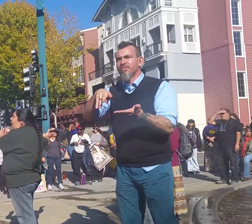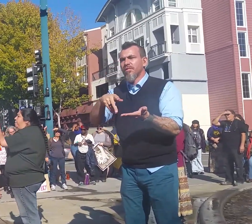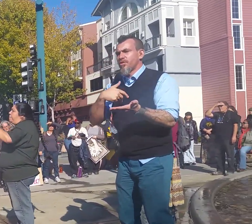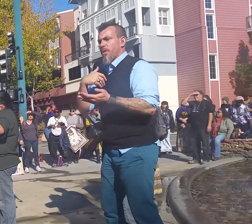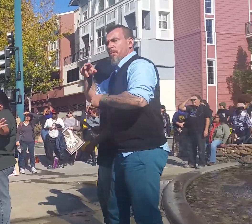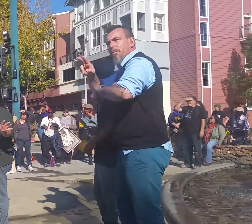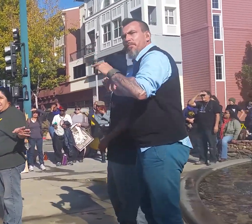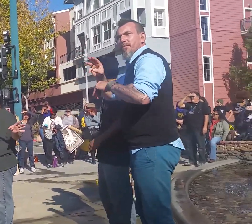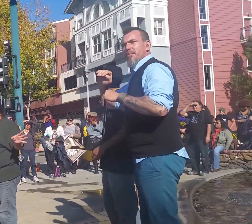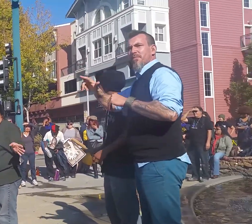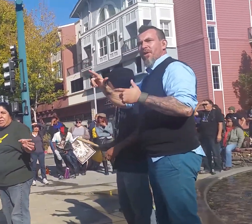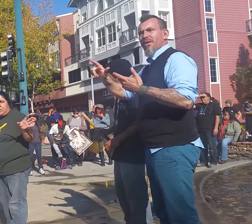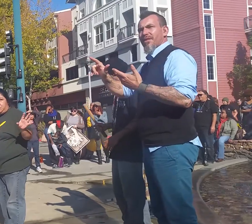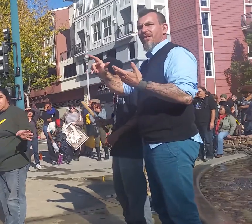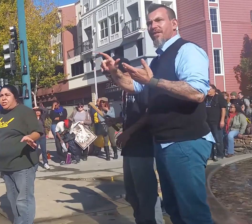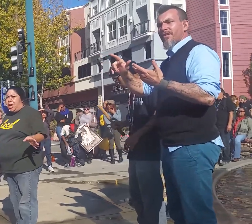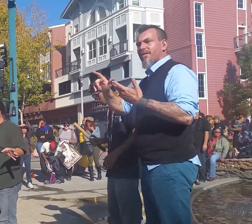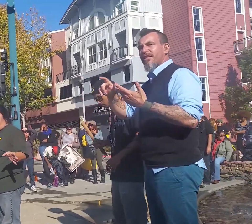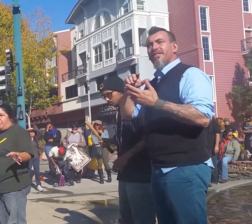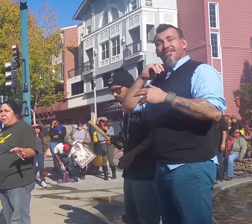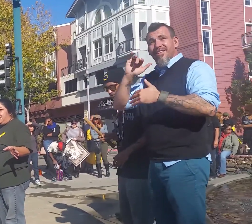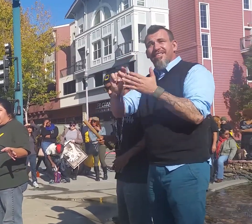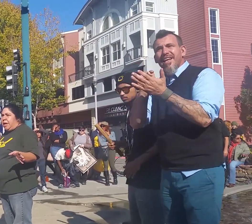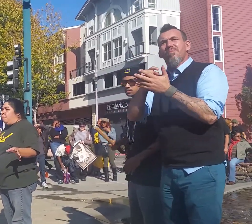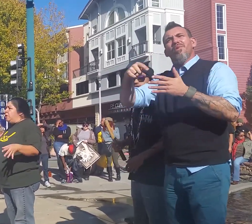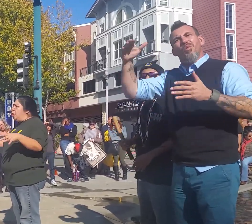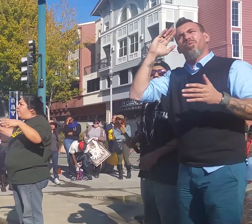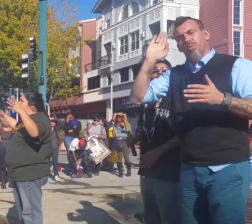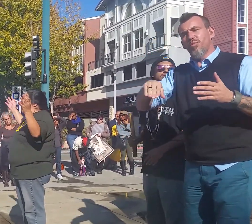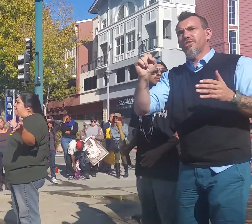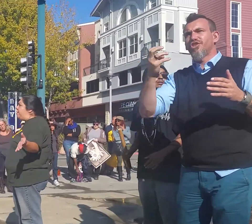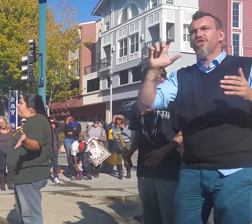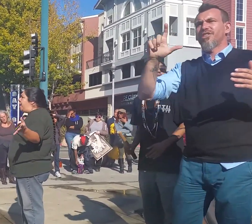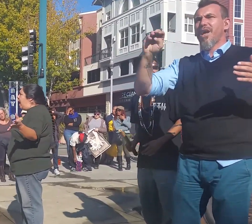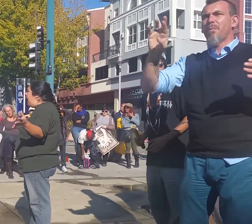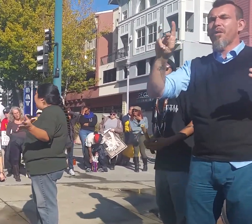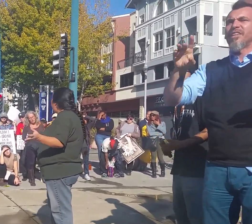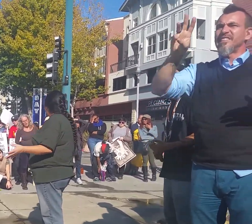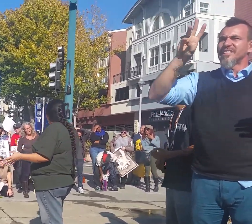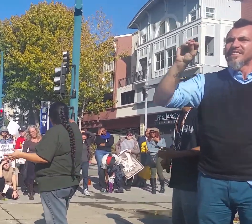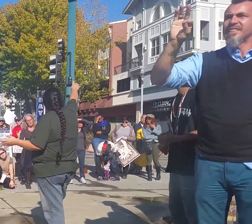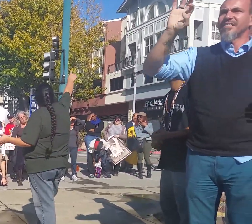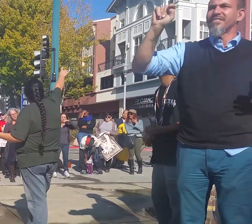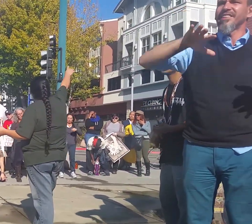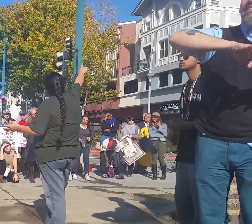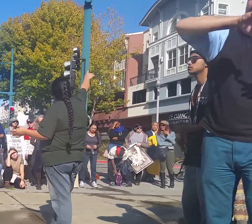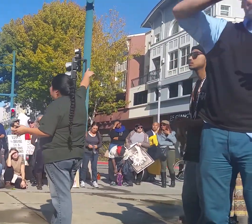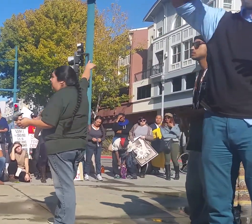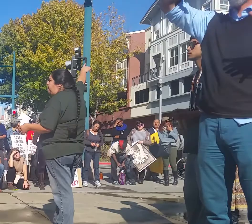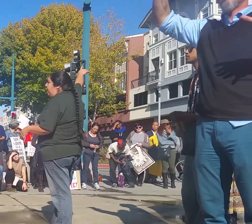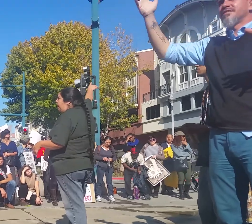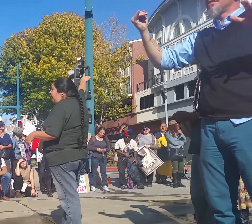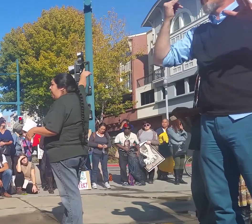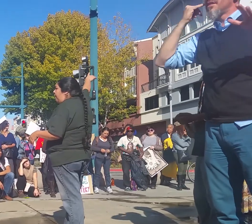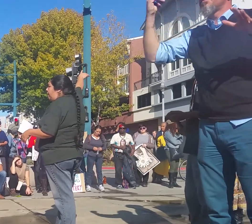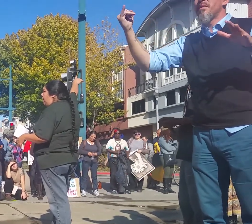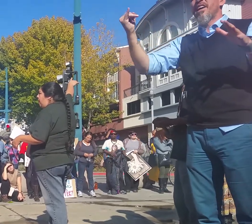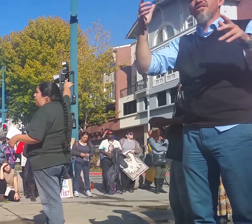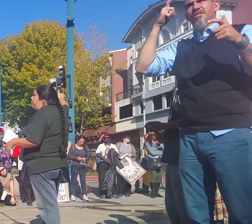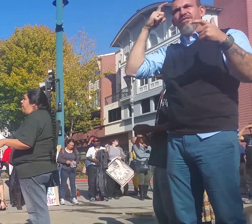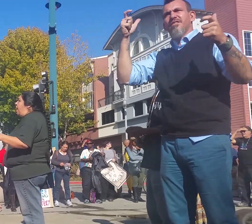The problem is that they knew that this was a shell mound. It was over 60 feet high. So imagine the tallest building